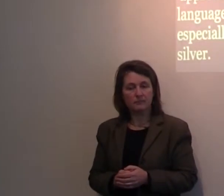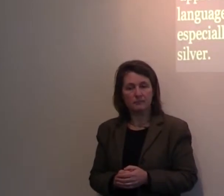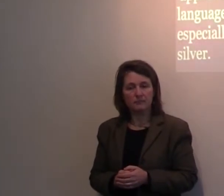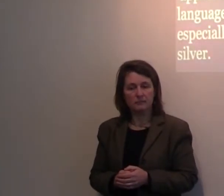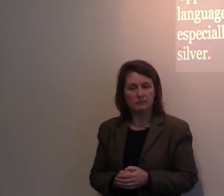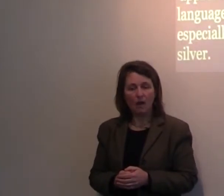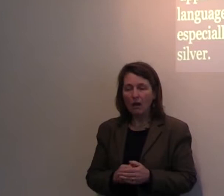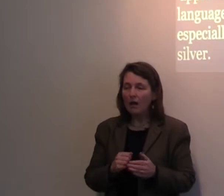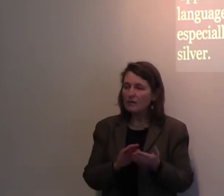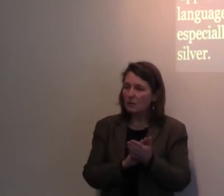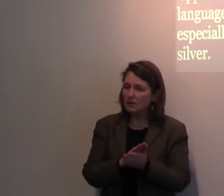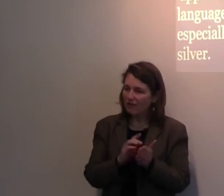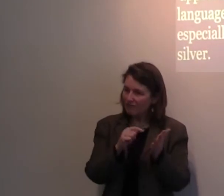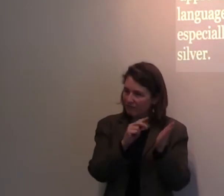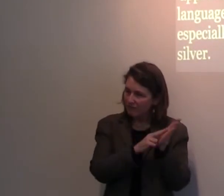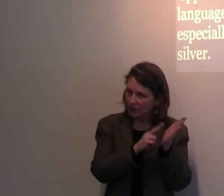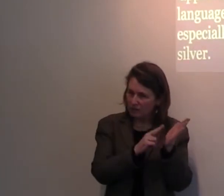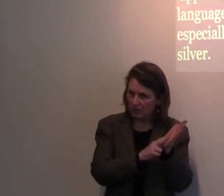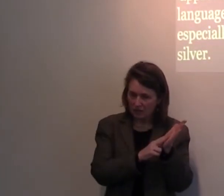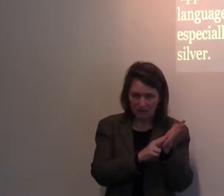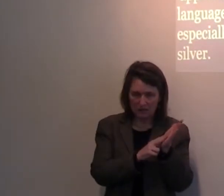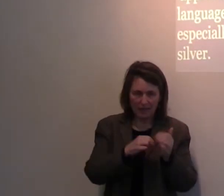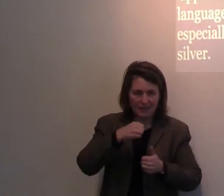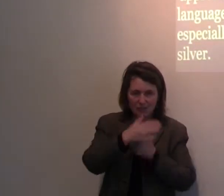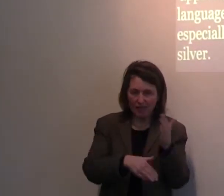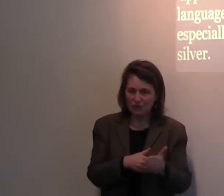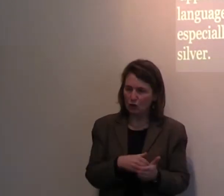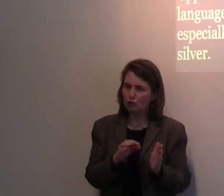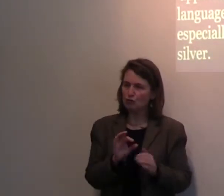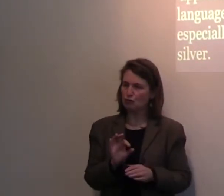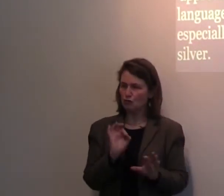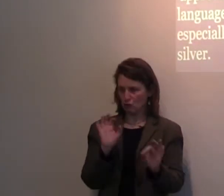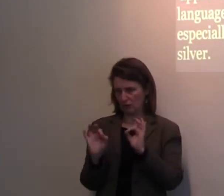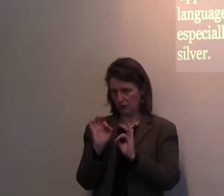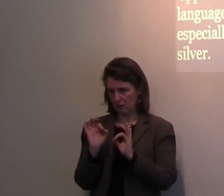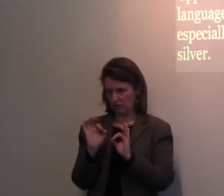These verses now talk about the choices I make in my life.